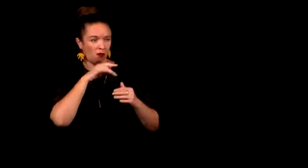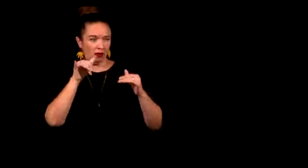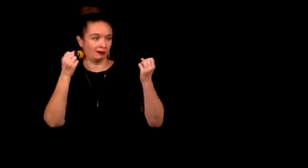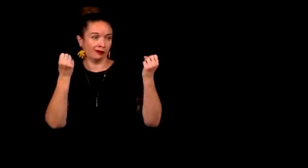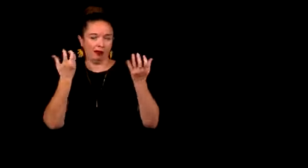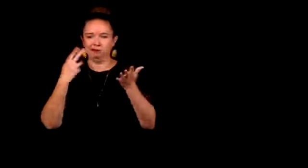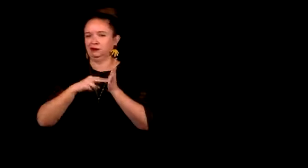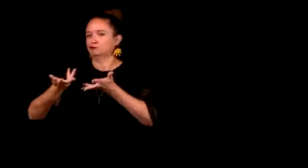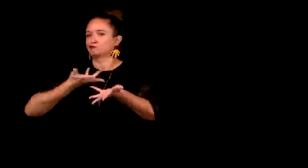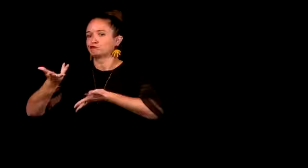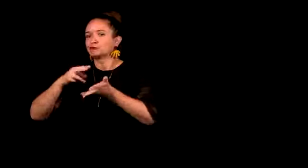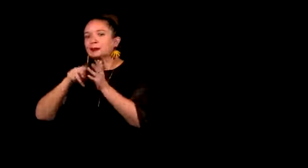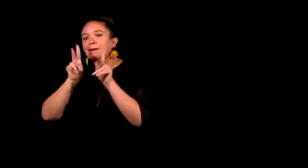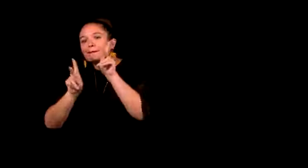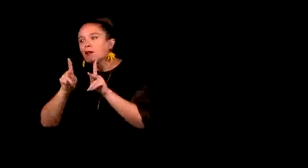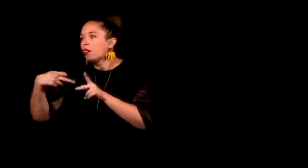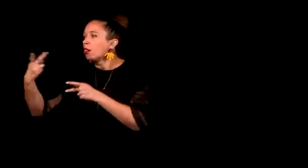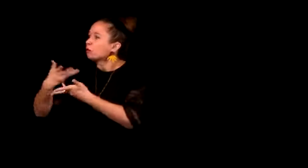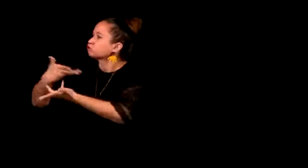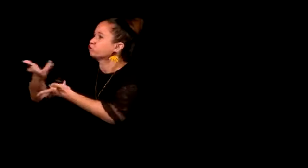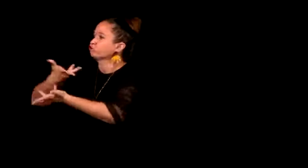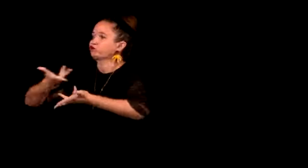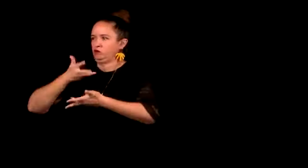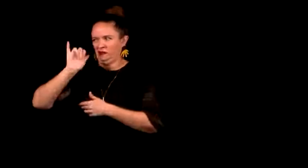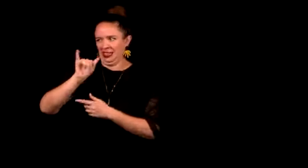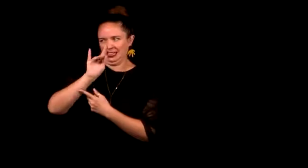And I studied interpersonal,